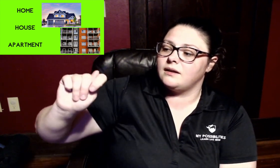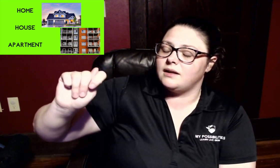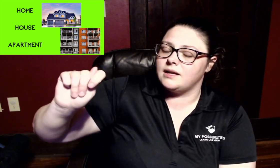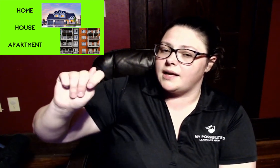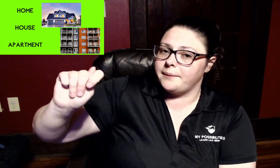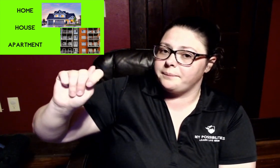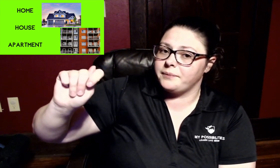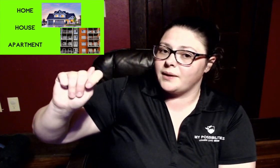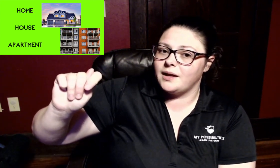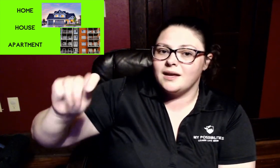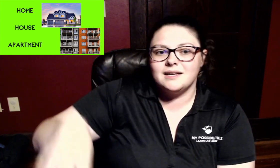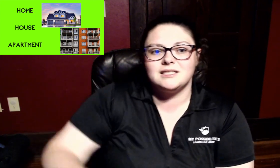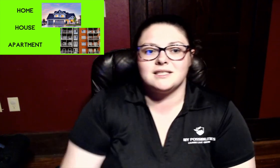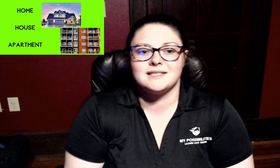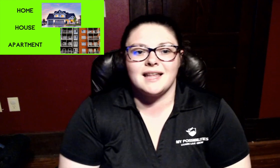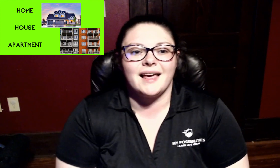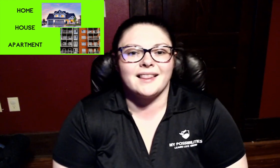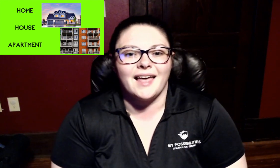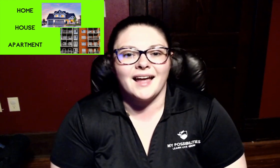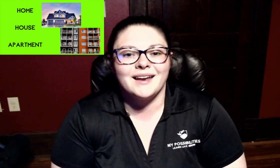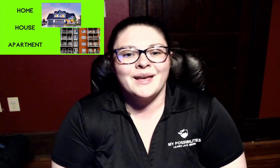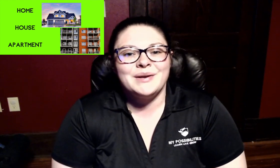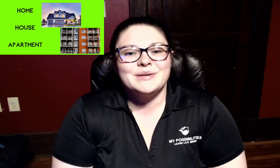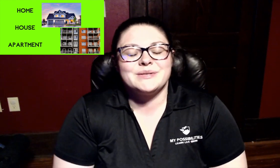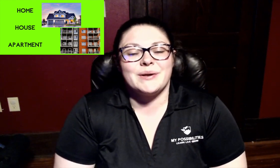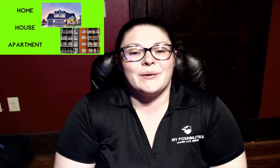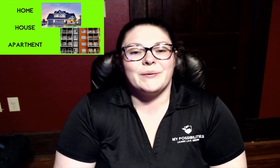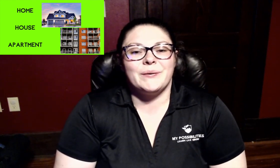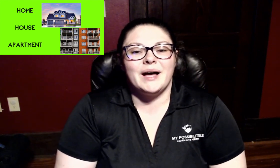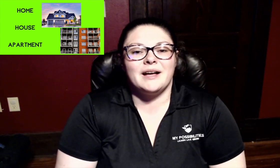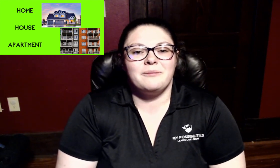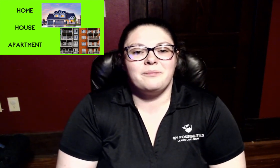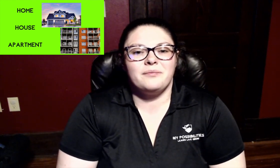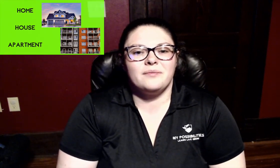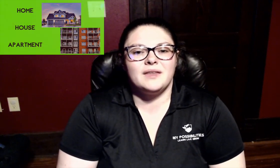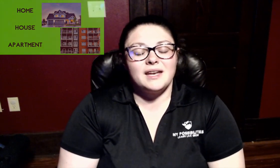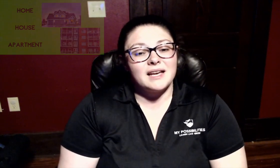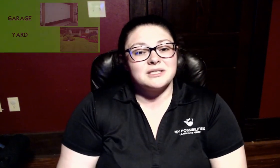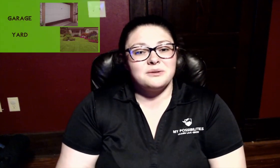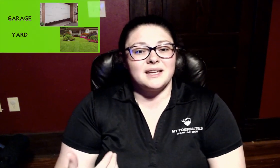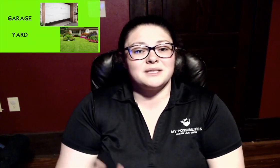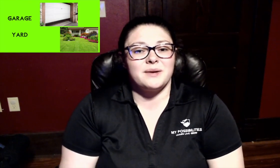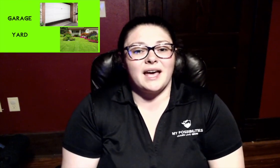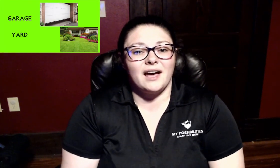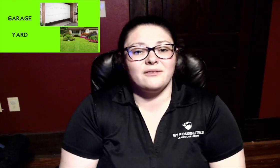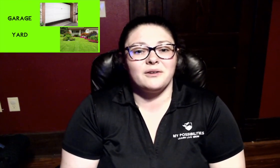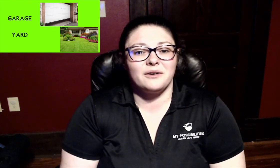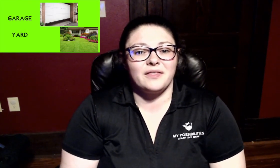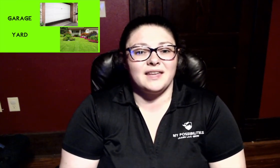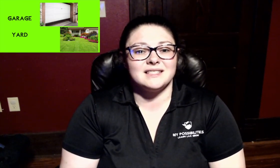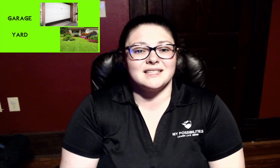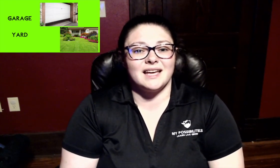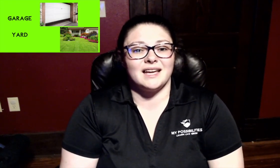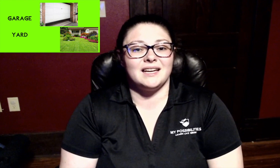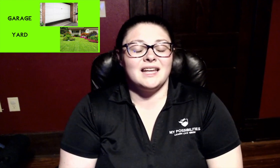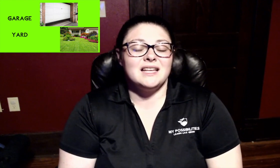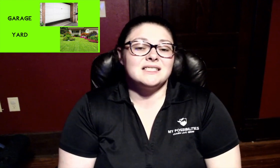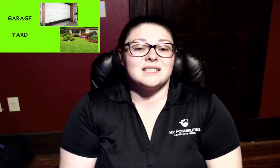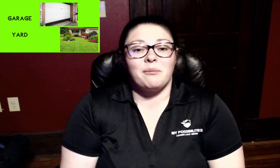T, just like that. So the next two things we have are things that some people